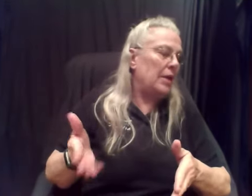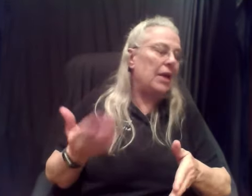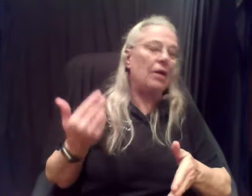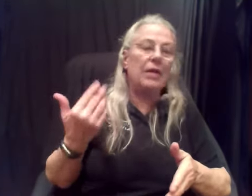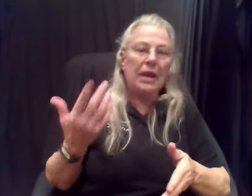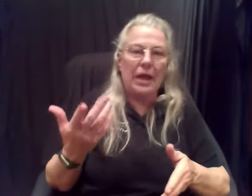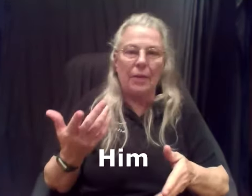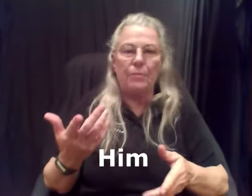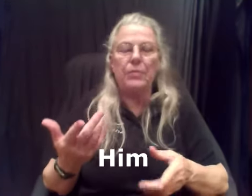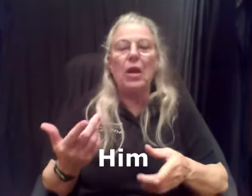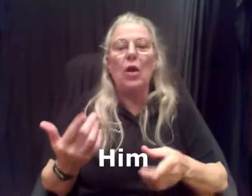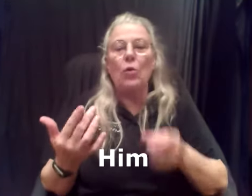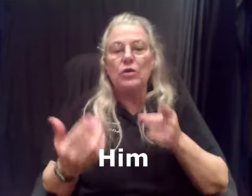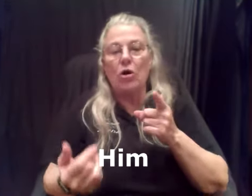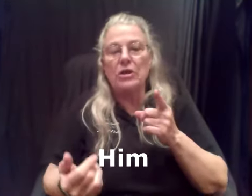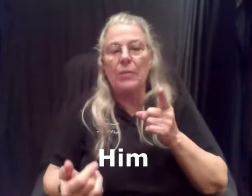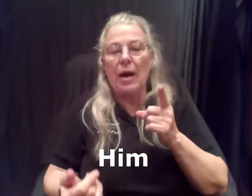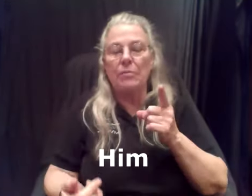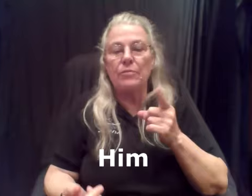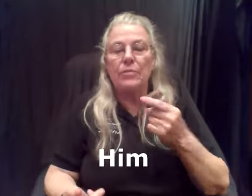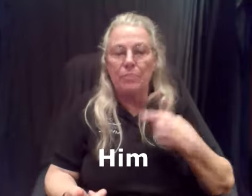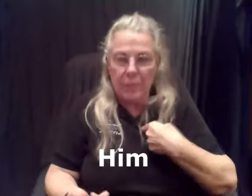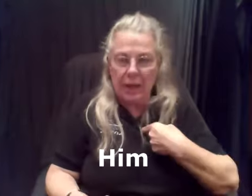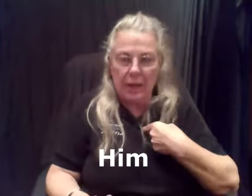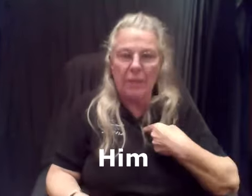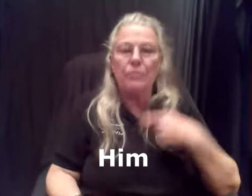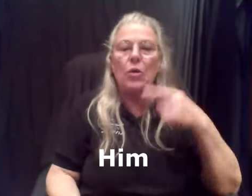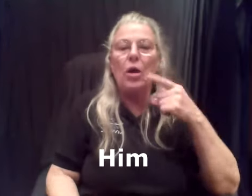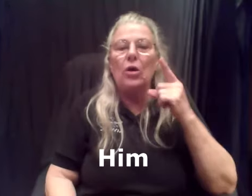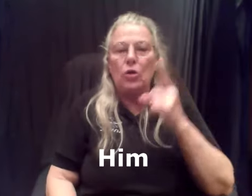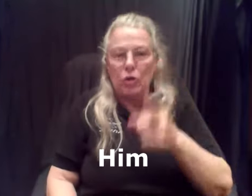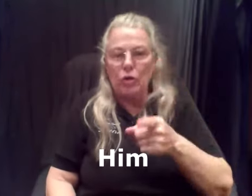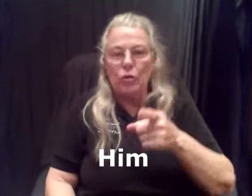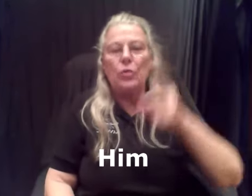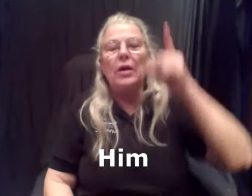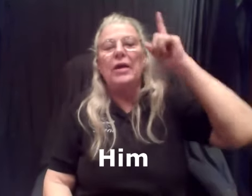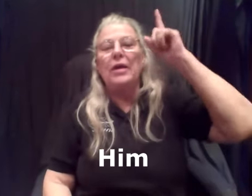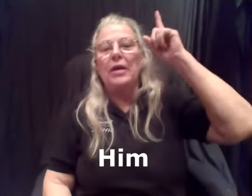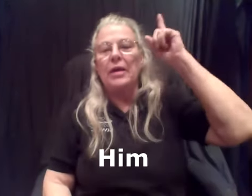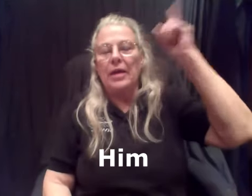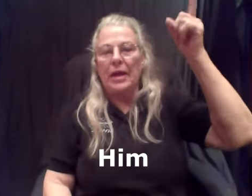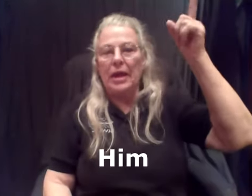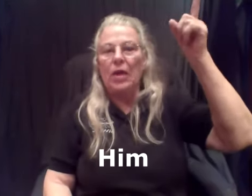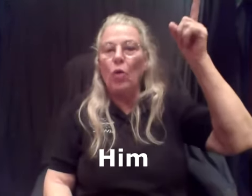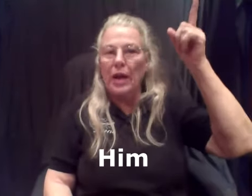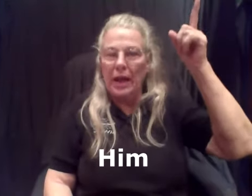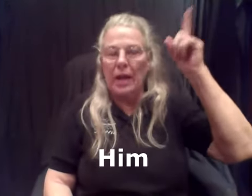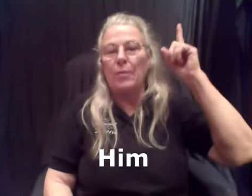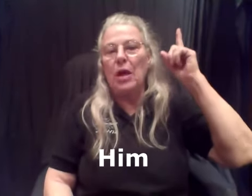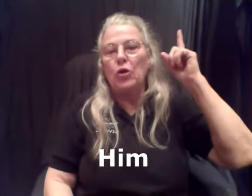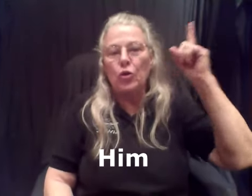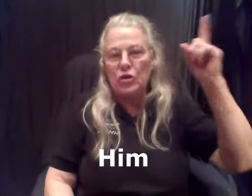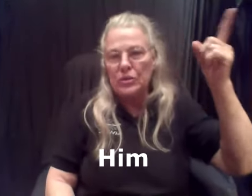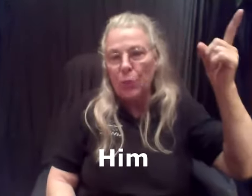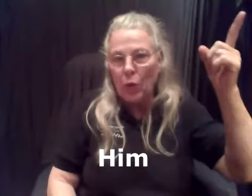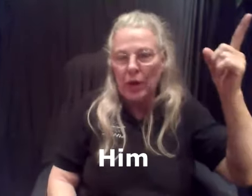Now, him. We talked about me, you, he, or him. You're just pointing to